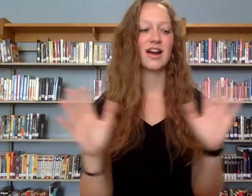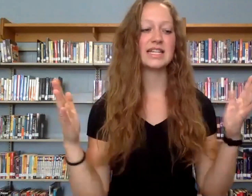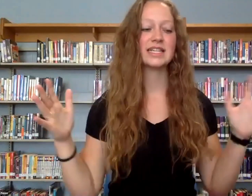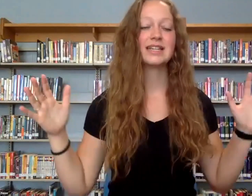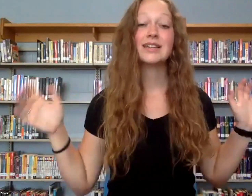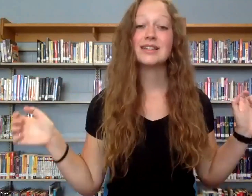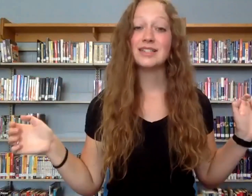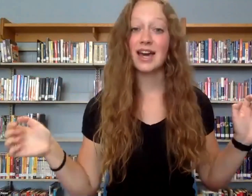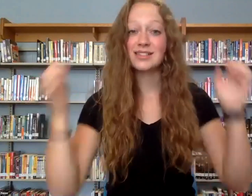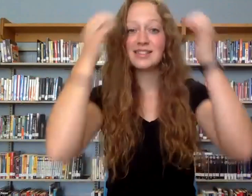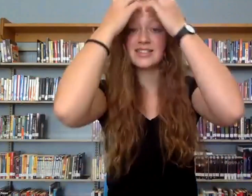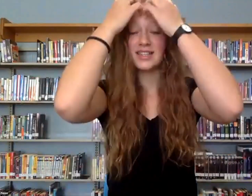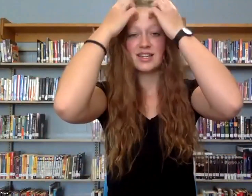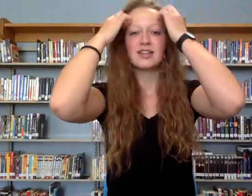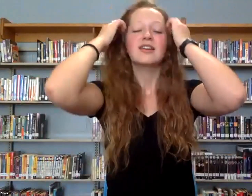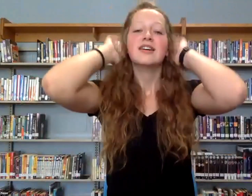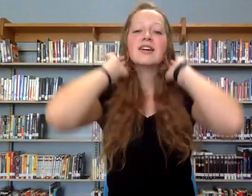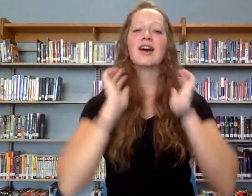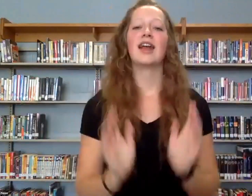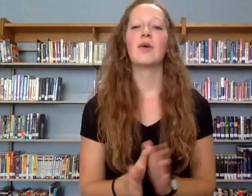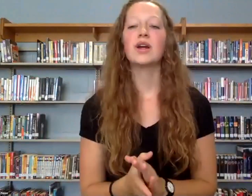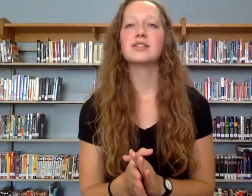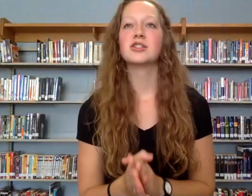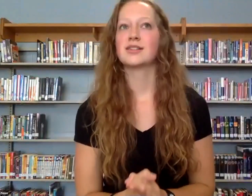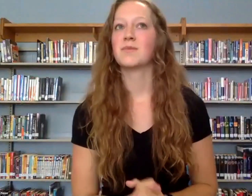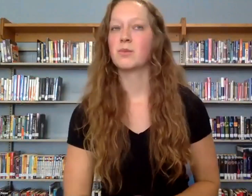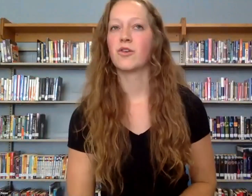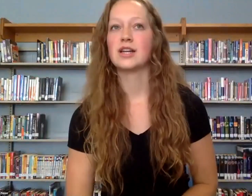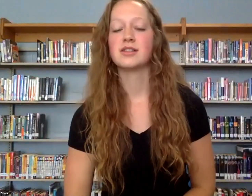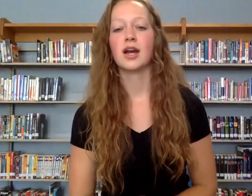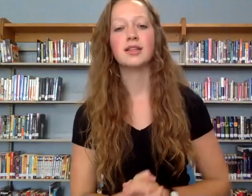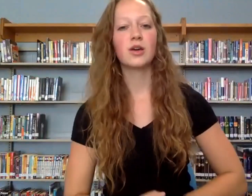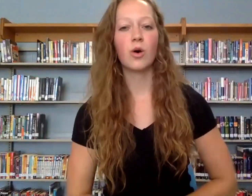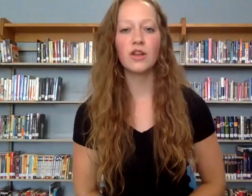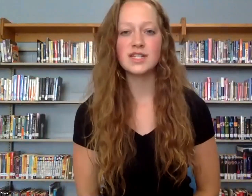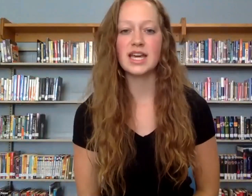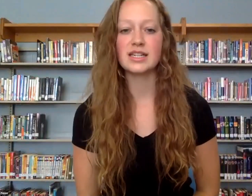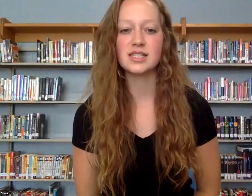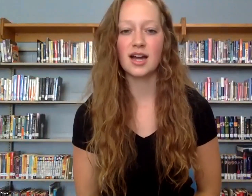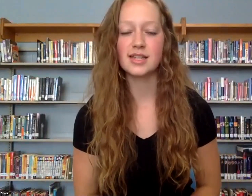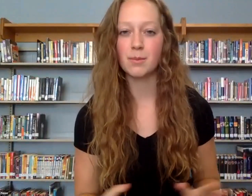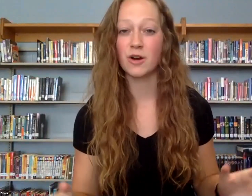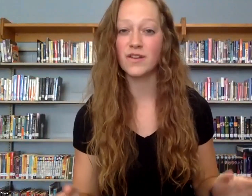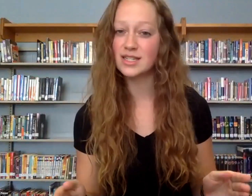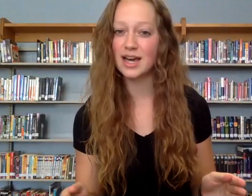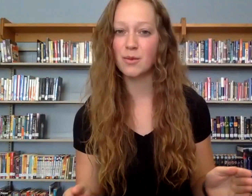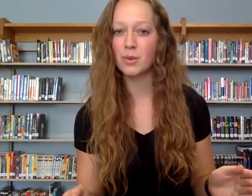right, next. And I want to stress something before I start. The goal of today is not to get perfect at what we're going to